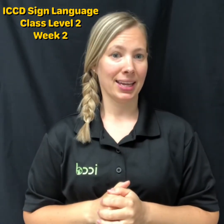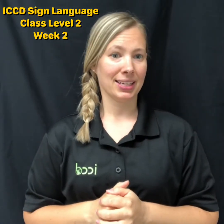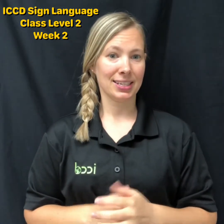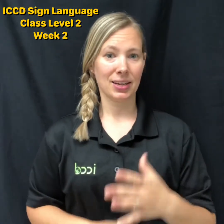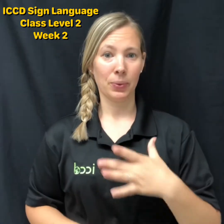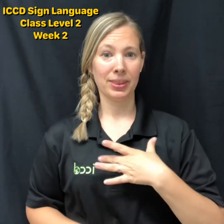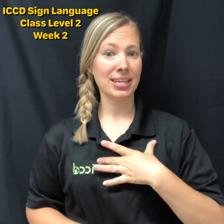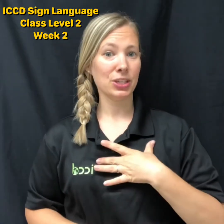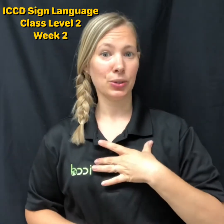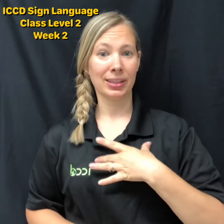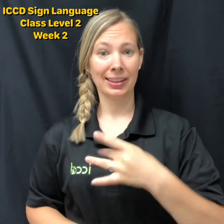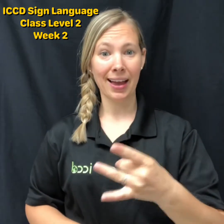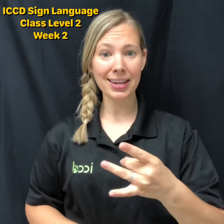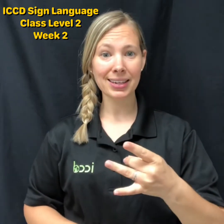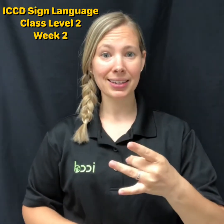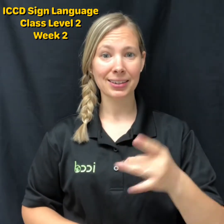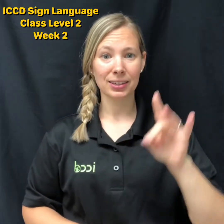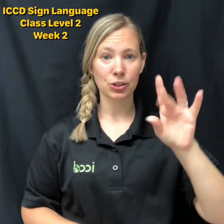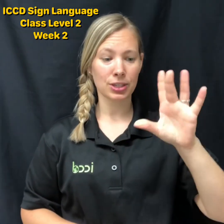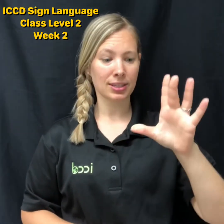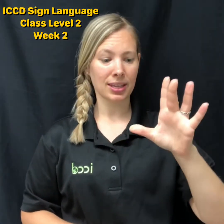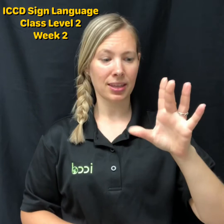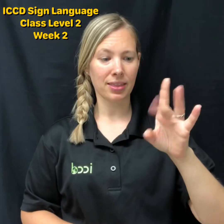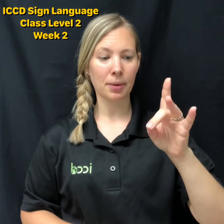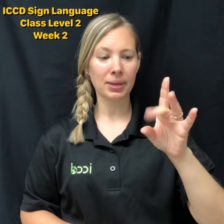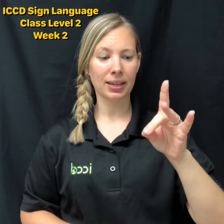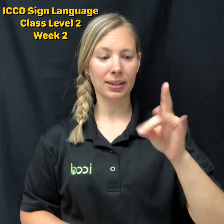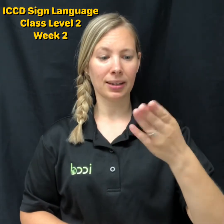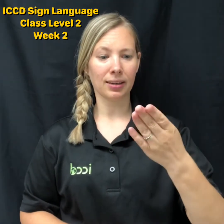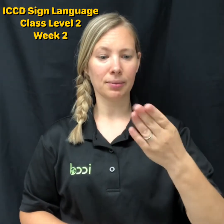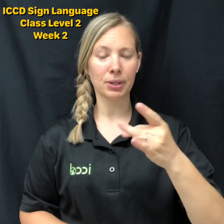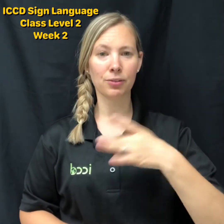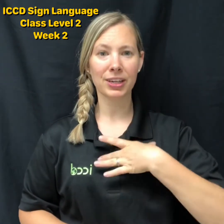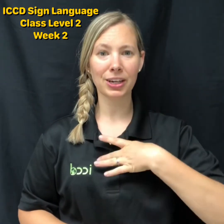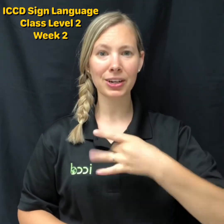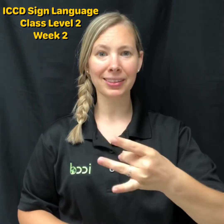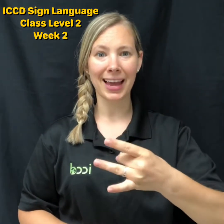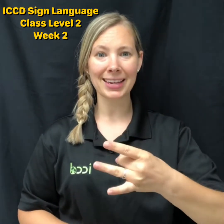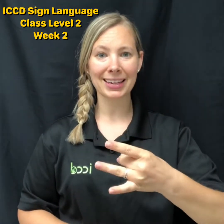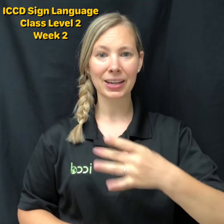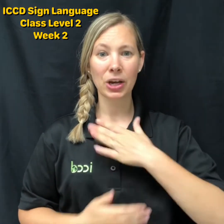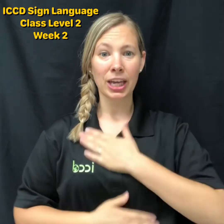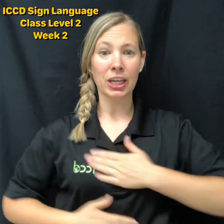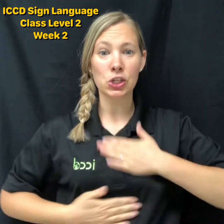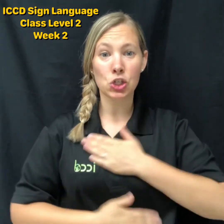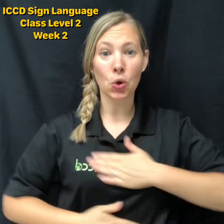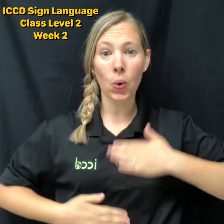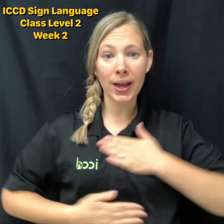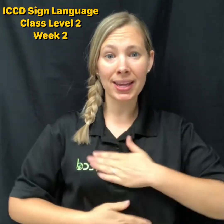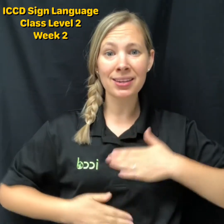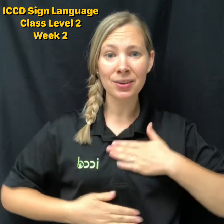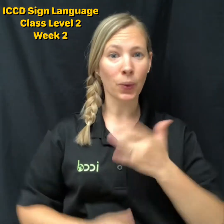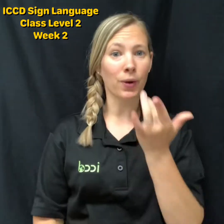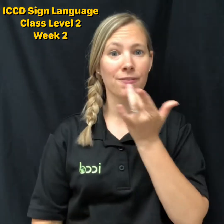And with these you can like, just the thumb and middle finger, like, enjoy, or